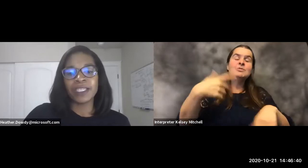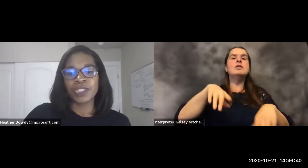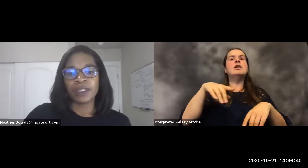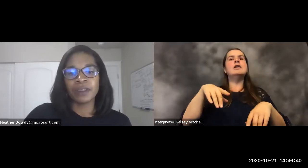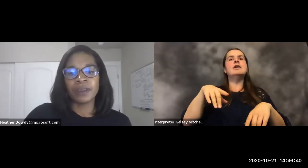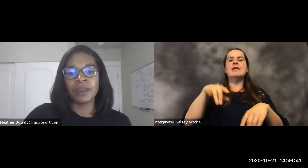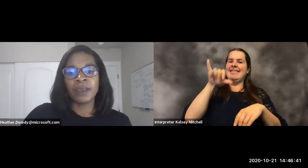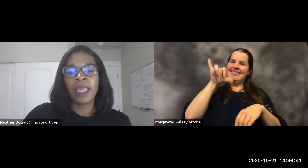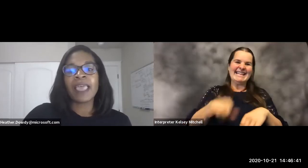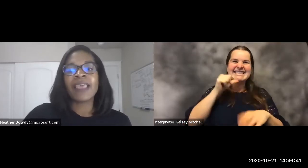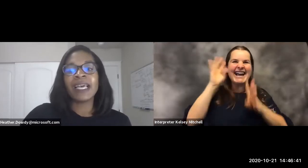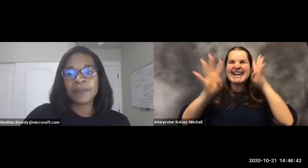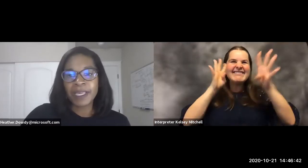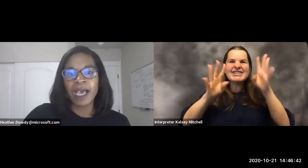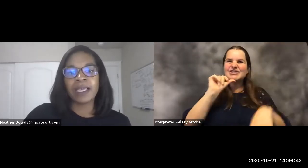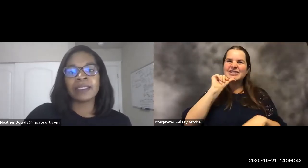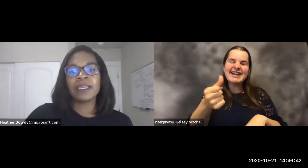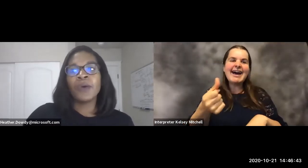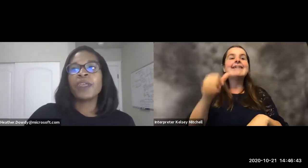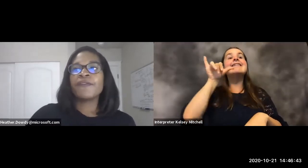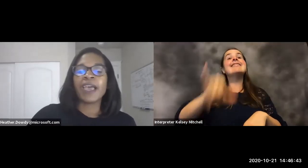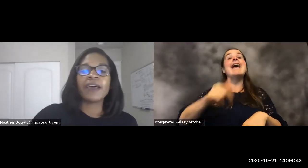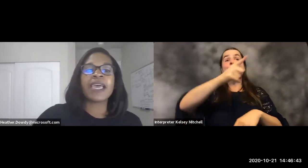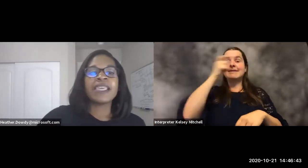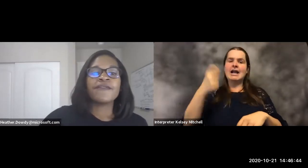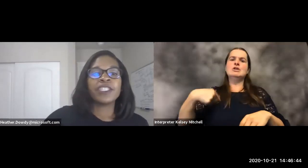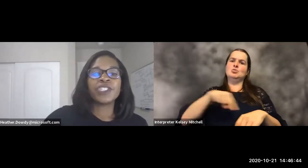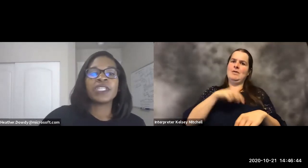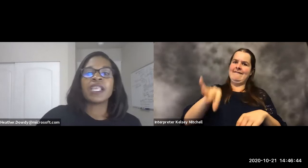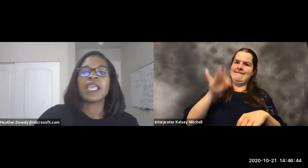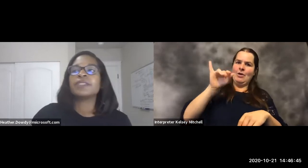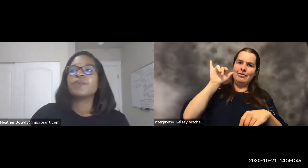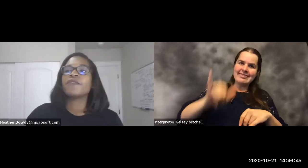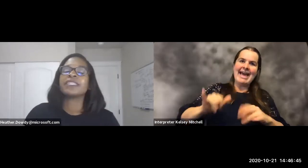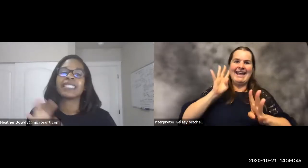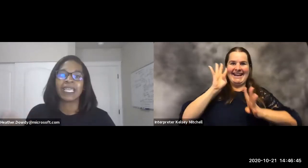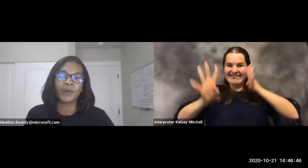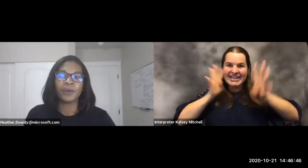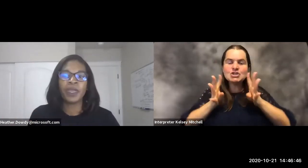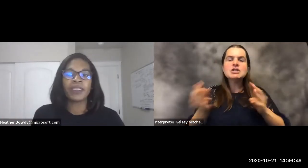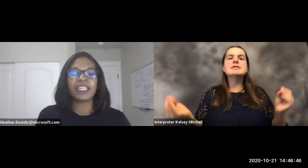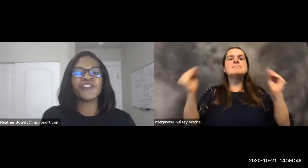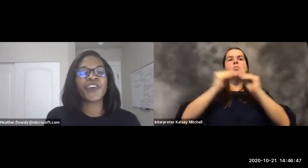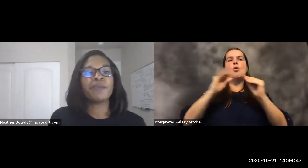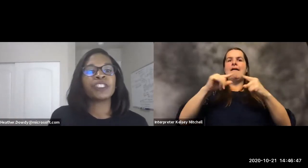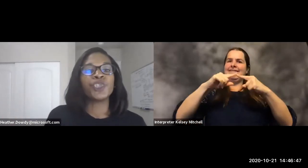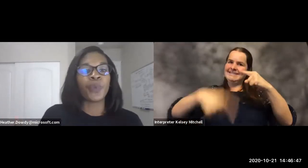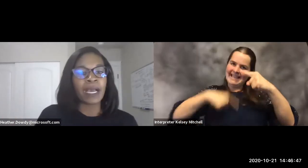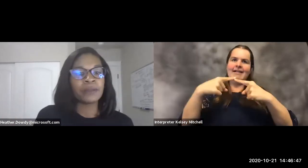isn't innovation. And that's because we have found that innovation is more of a cycle